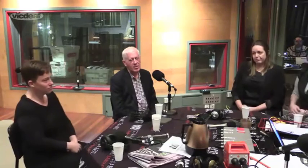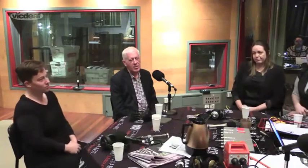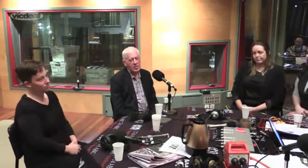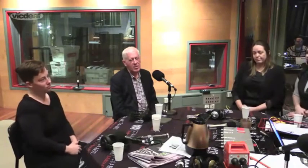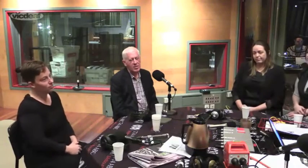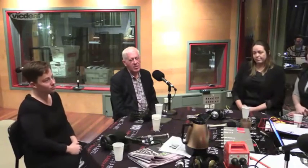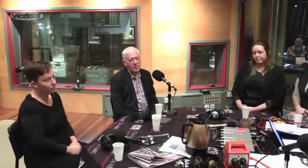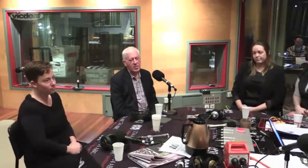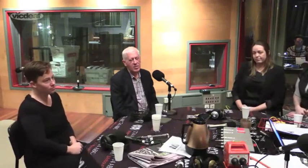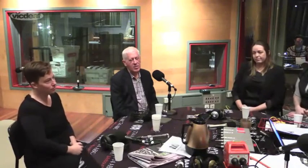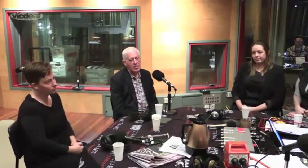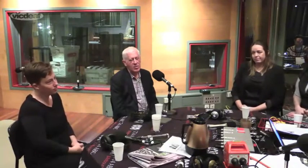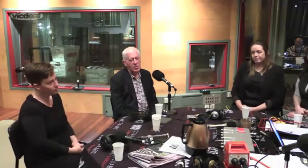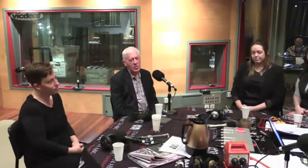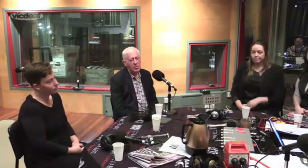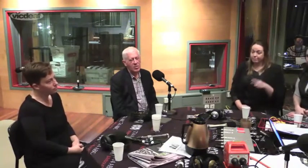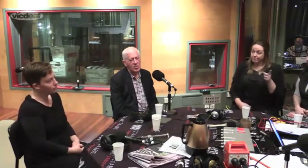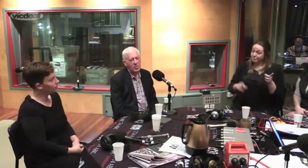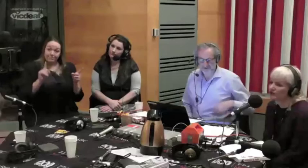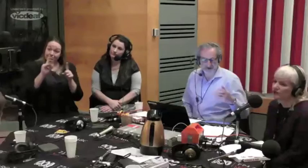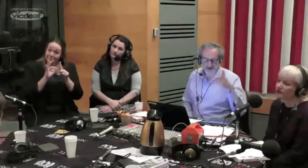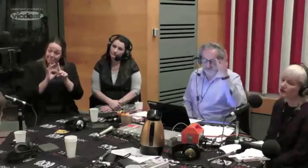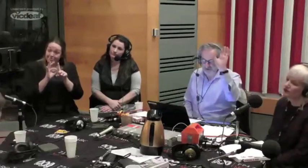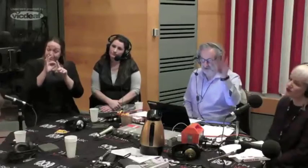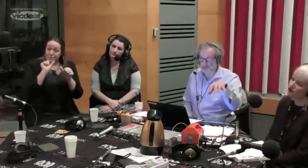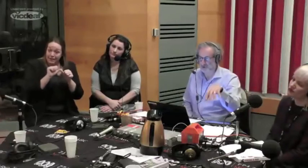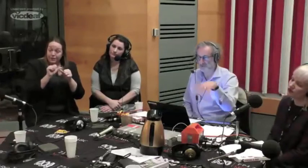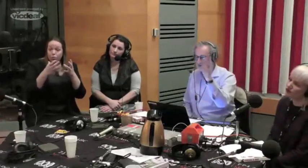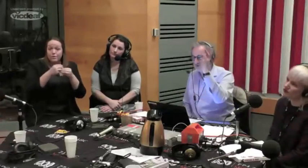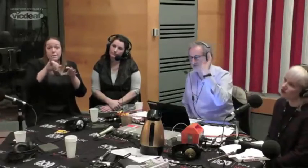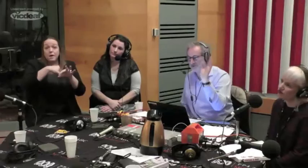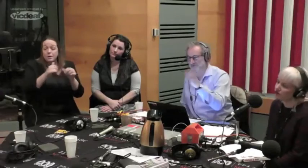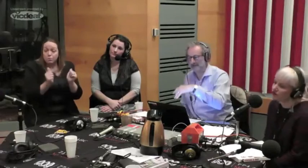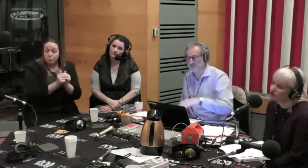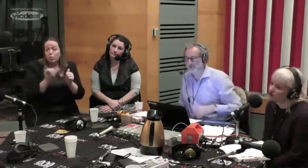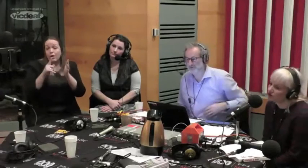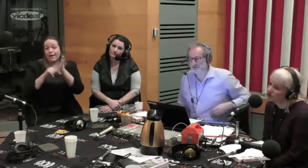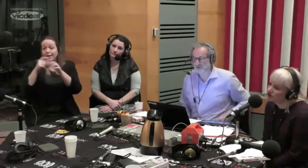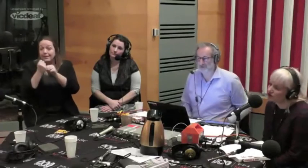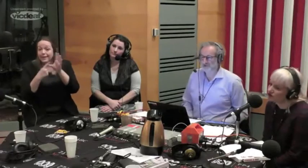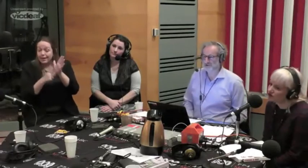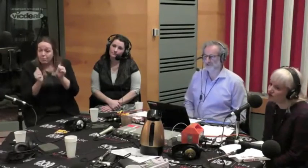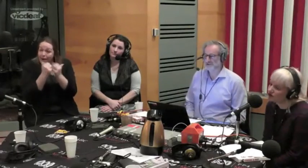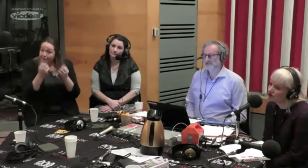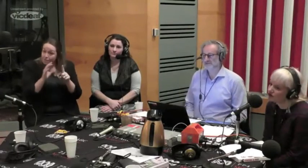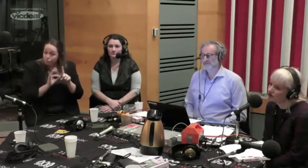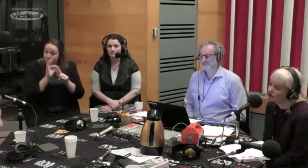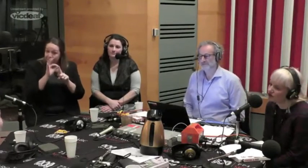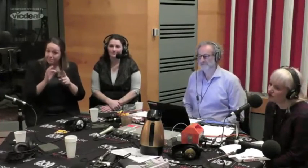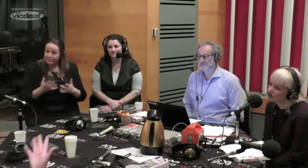and it's a very tough space to navigate. Is it getting better with, I don't know, medical appointments or legal appointments or whatever else it